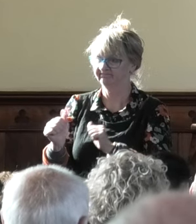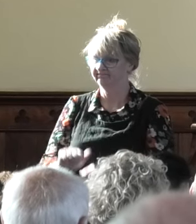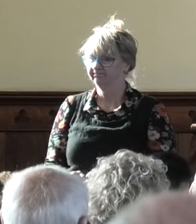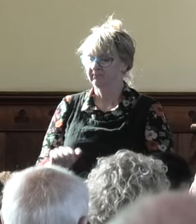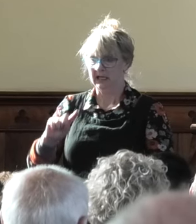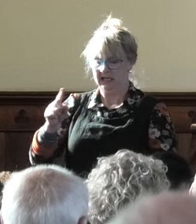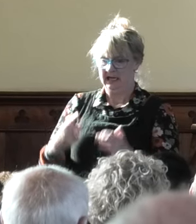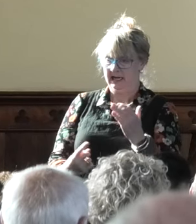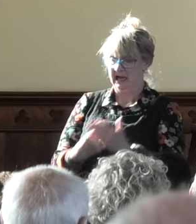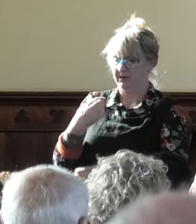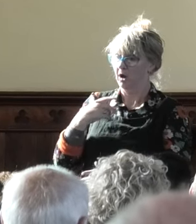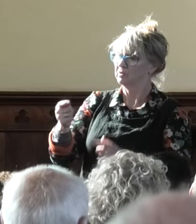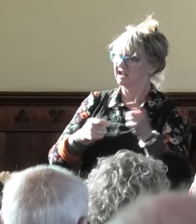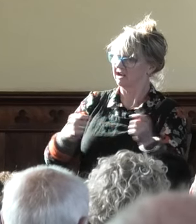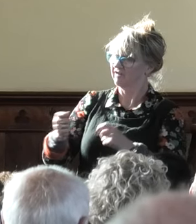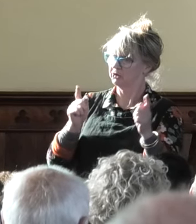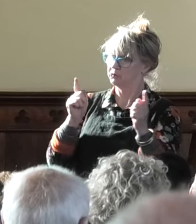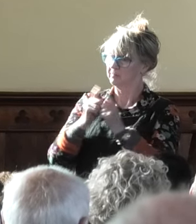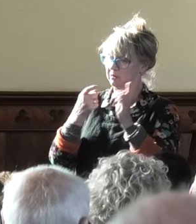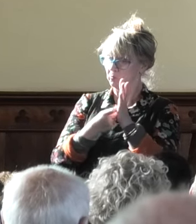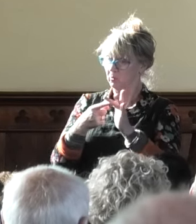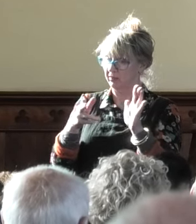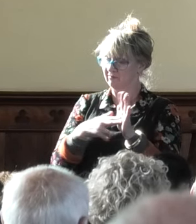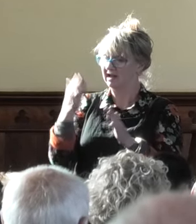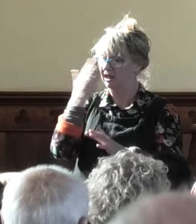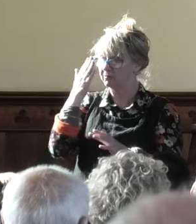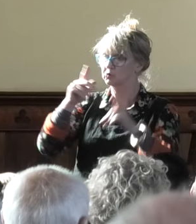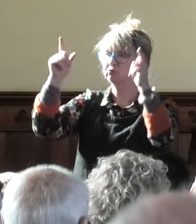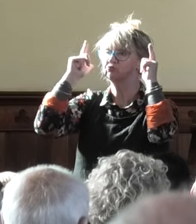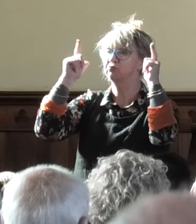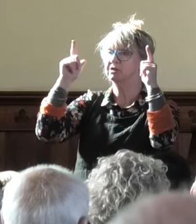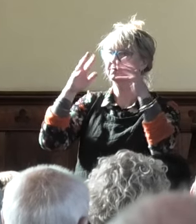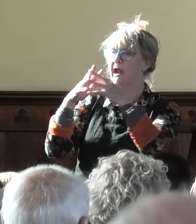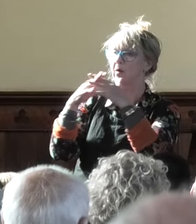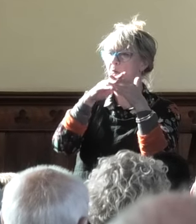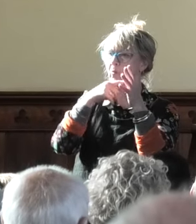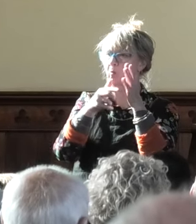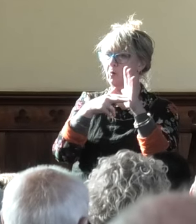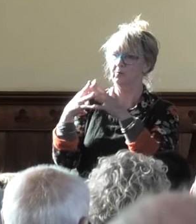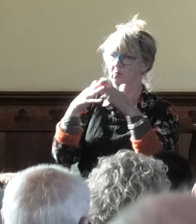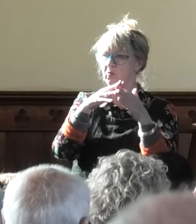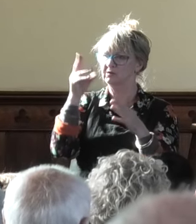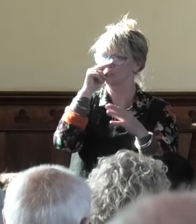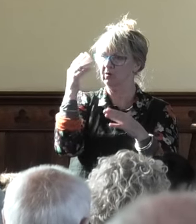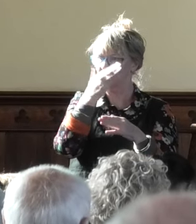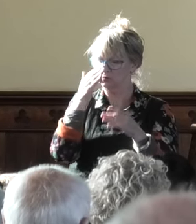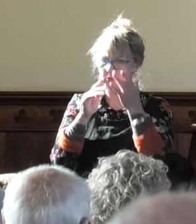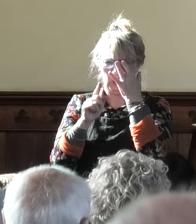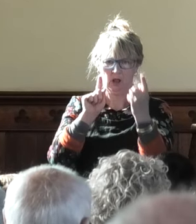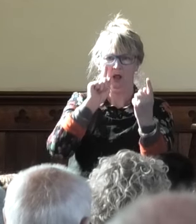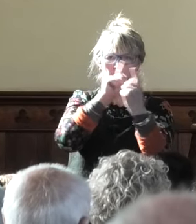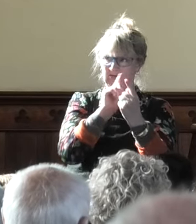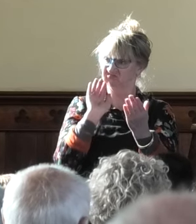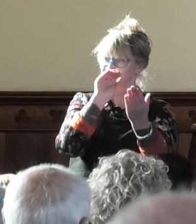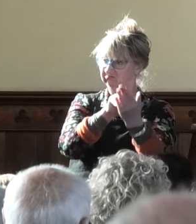It so happened that I'd been invited to meet with Rinska and the school principal at Warrnambool West Primary School, and I turned